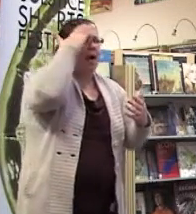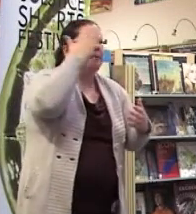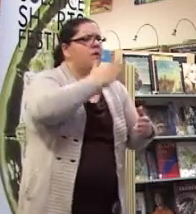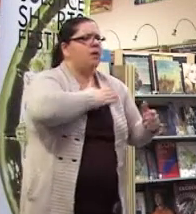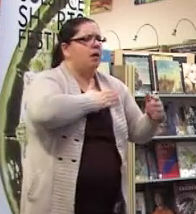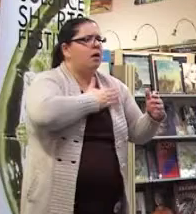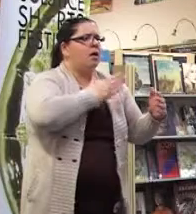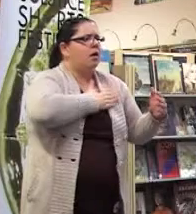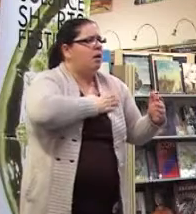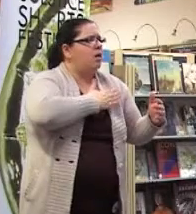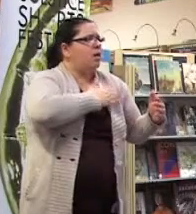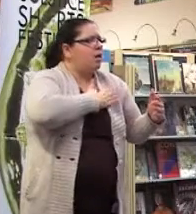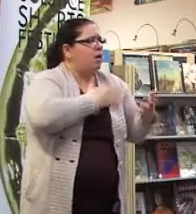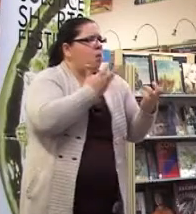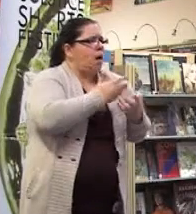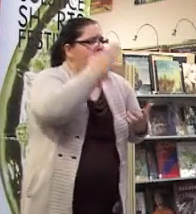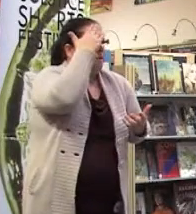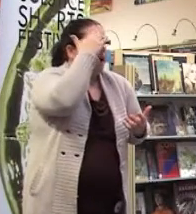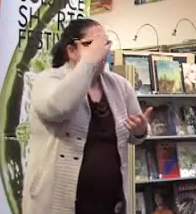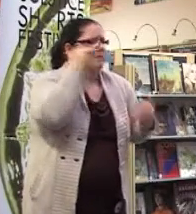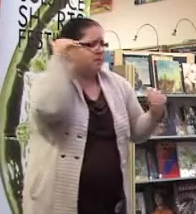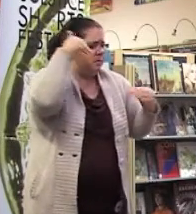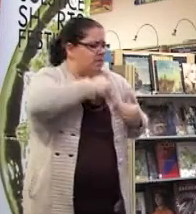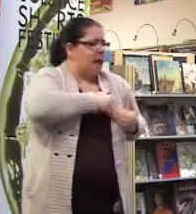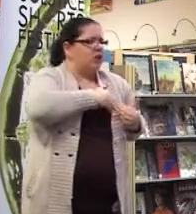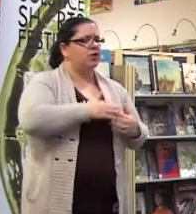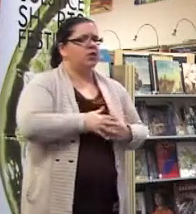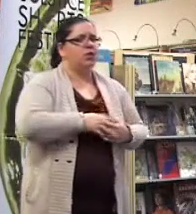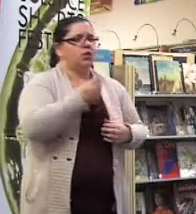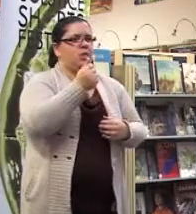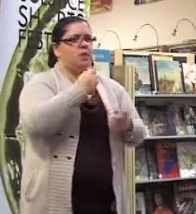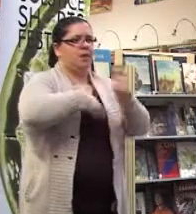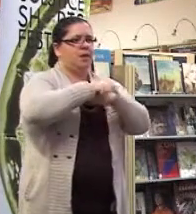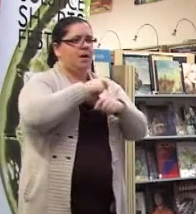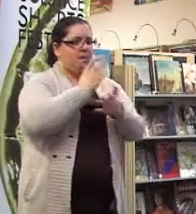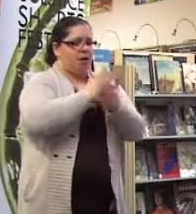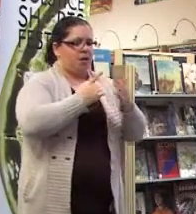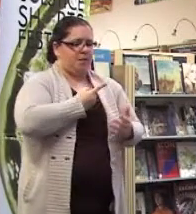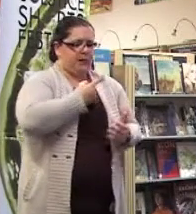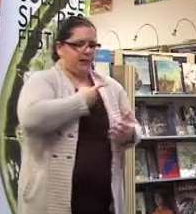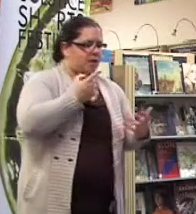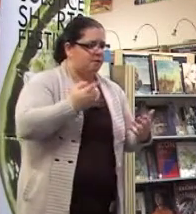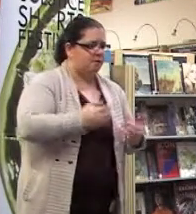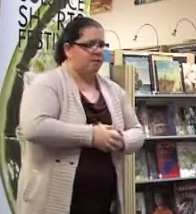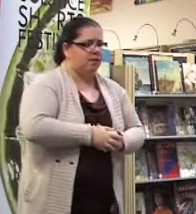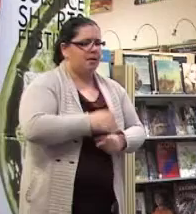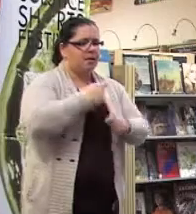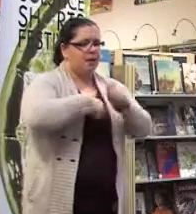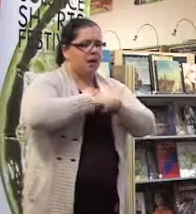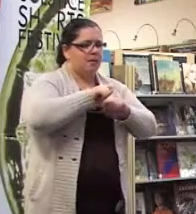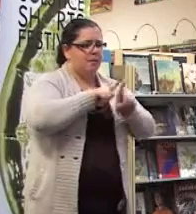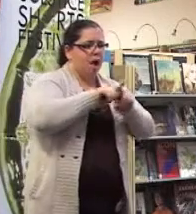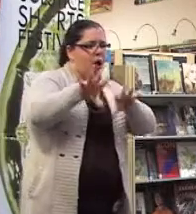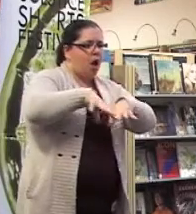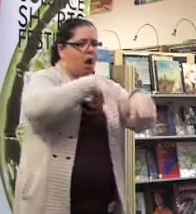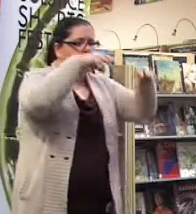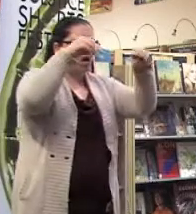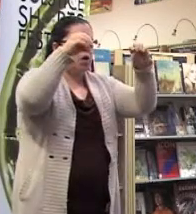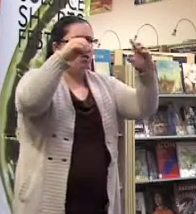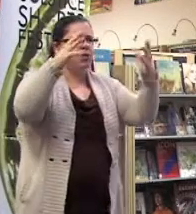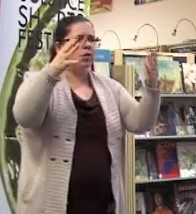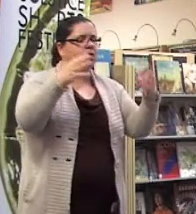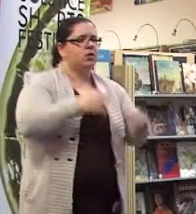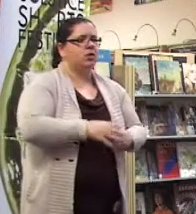is Mum, where is Mum, where is Mum? Soon enough, though, it becomes part and parcel of myself. It becomes the ghost making my heart